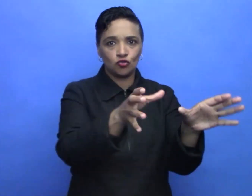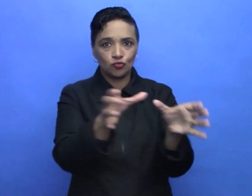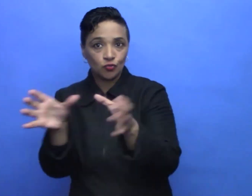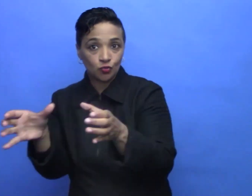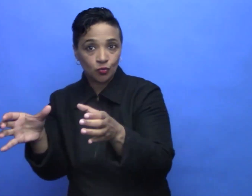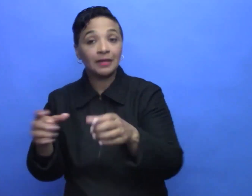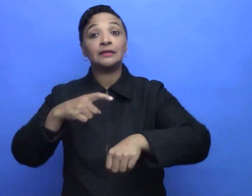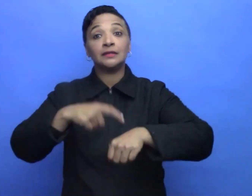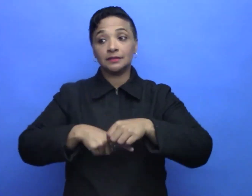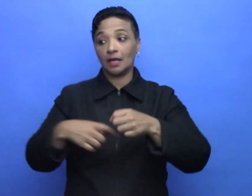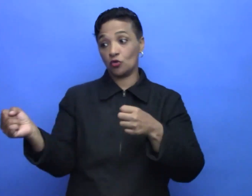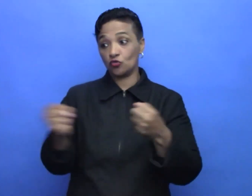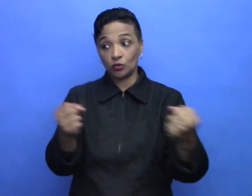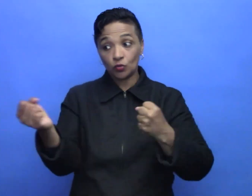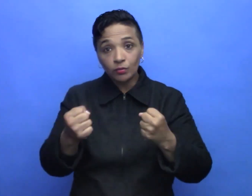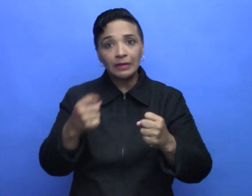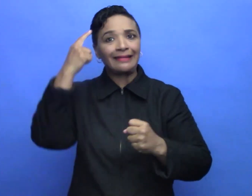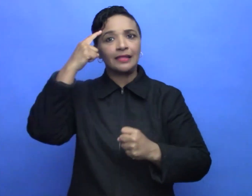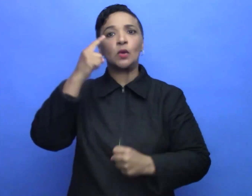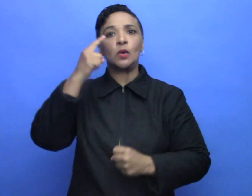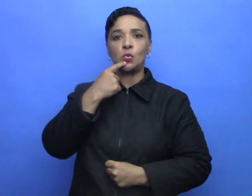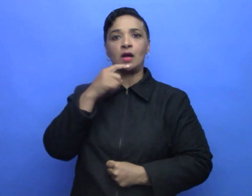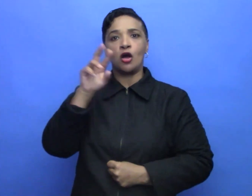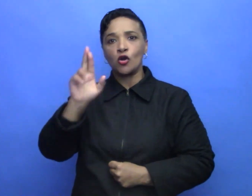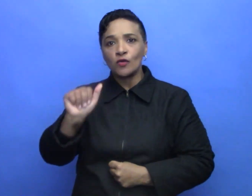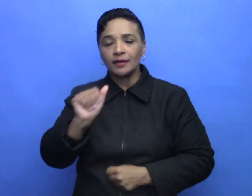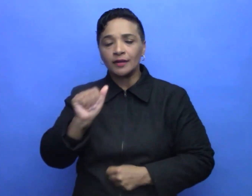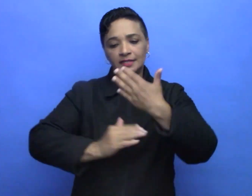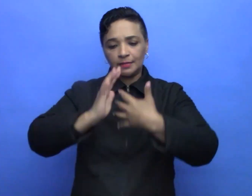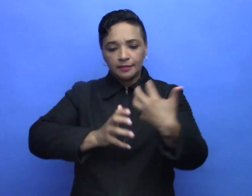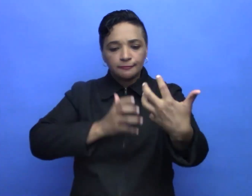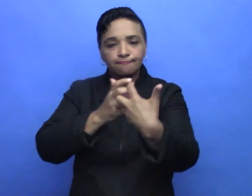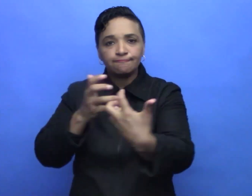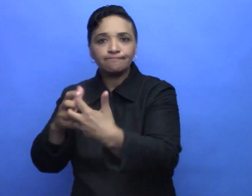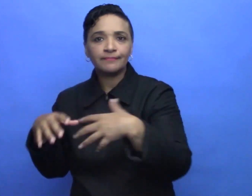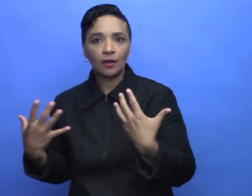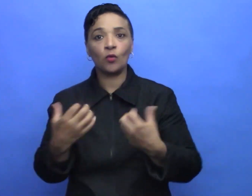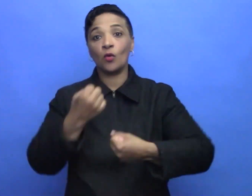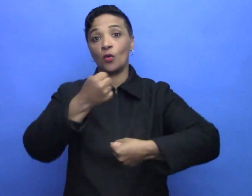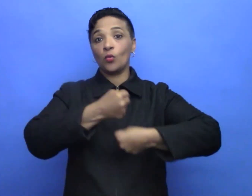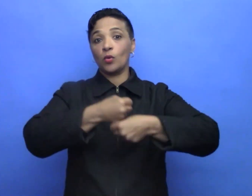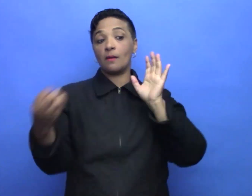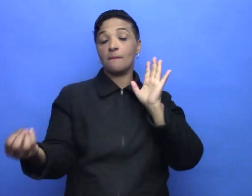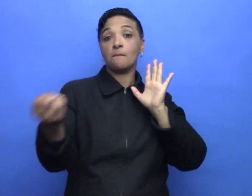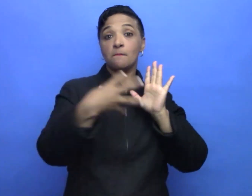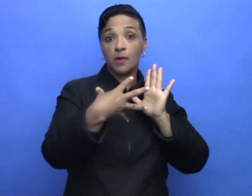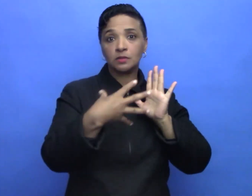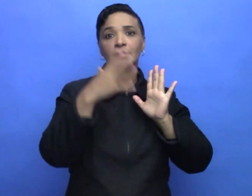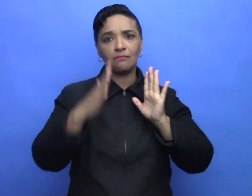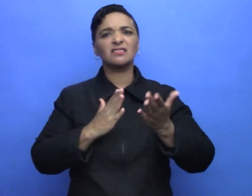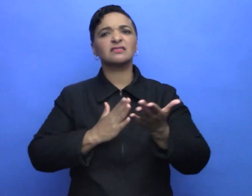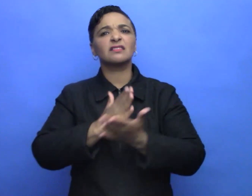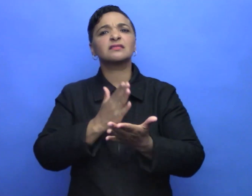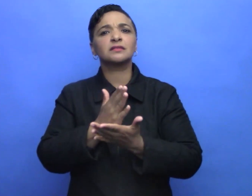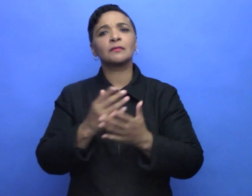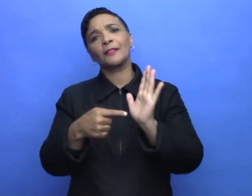recruitment process itself, but also in announcement, job announcements, posts have to be accessible, whether it's on social